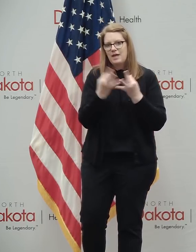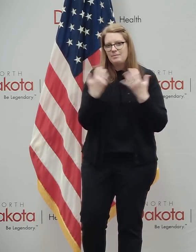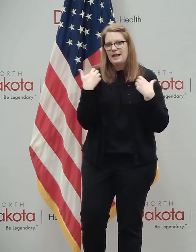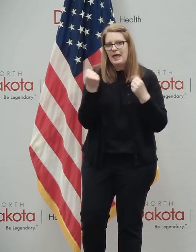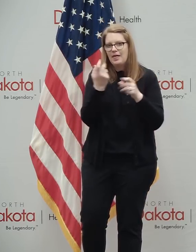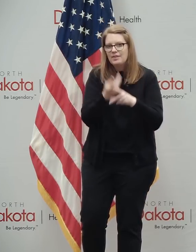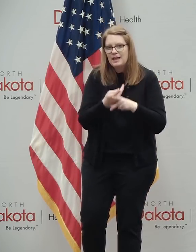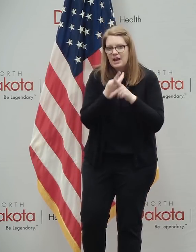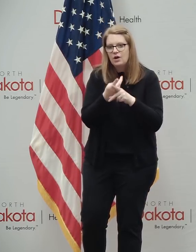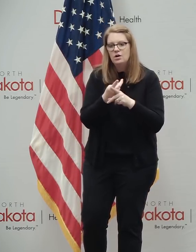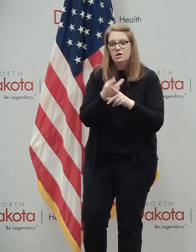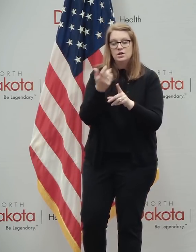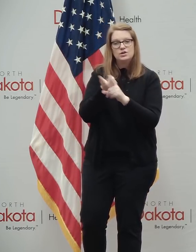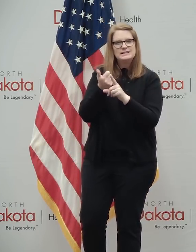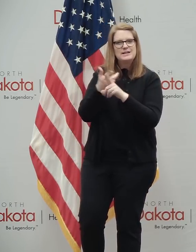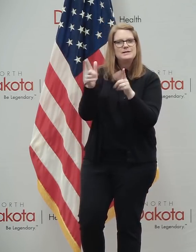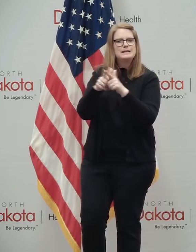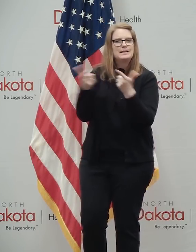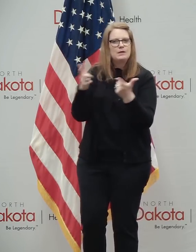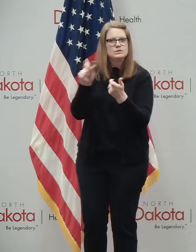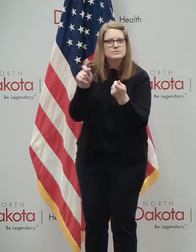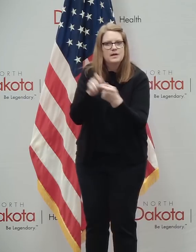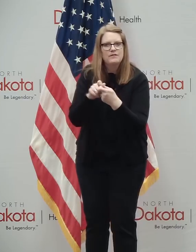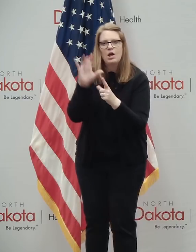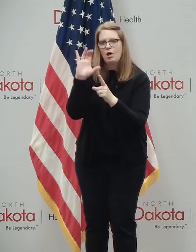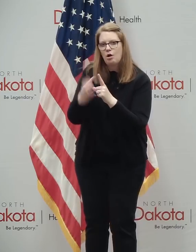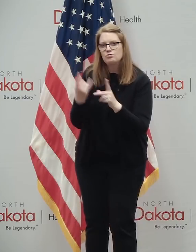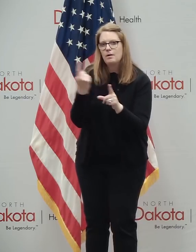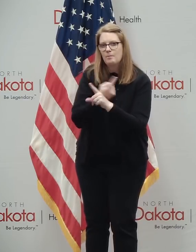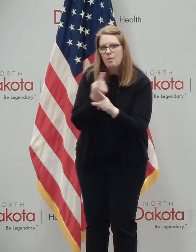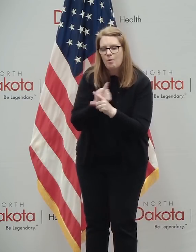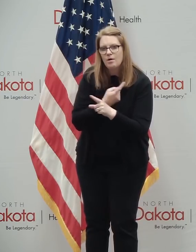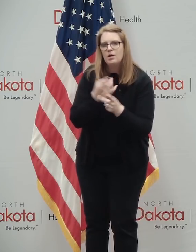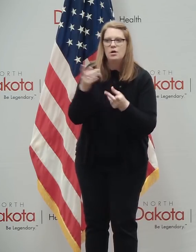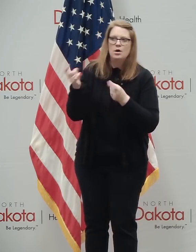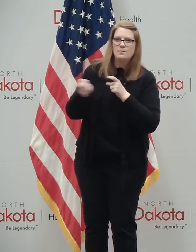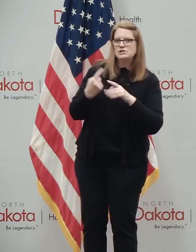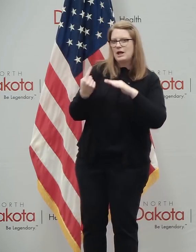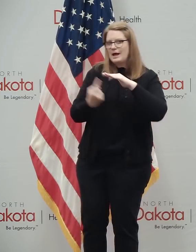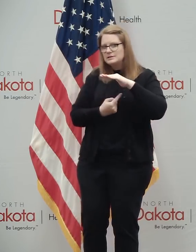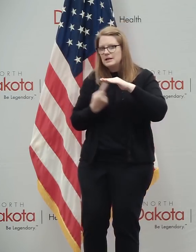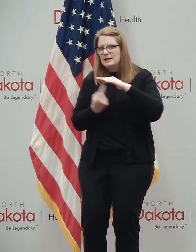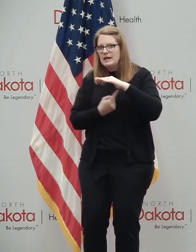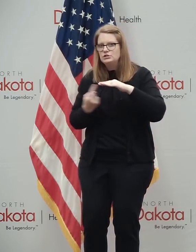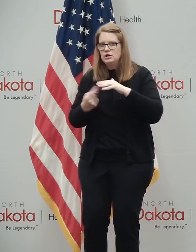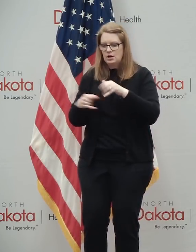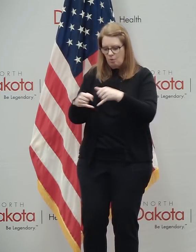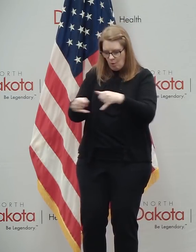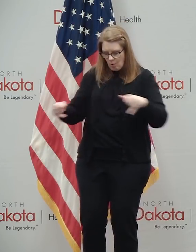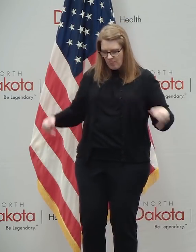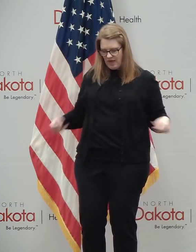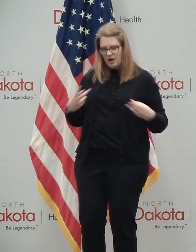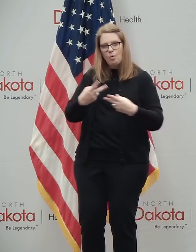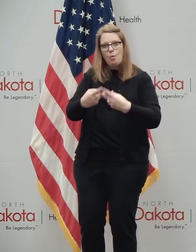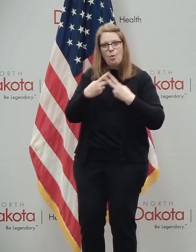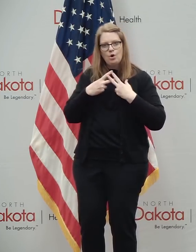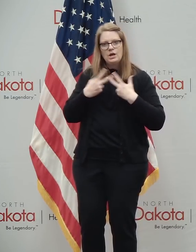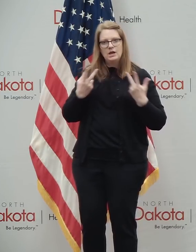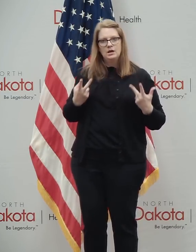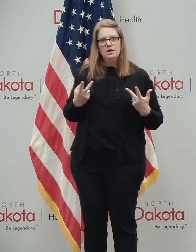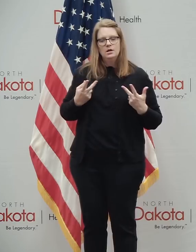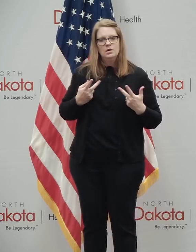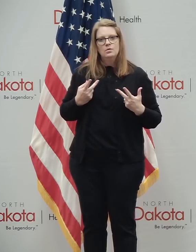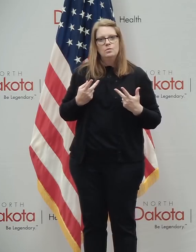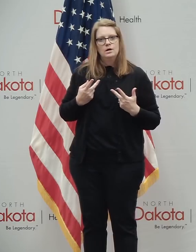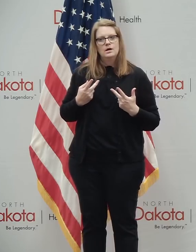is language specific and culturally appropriate, or it's helping manage isolation or quarantine with strong wraparound